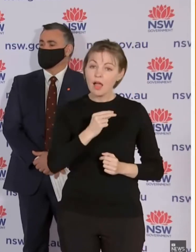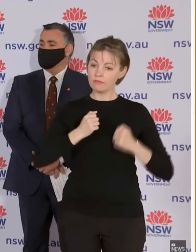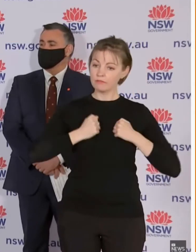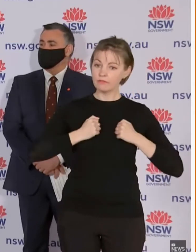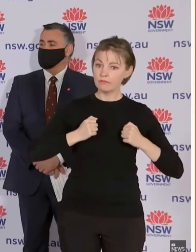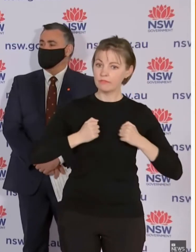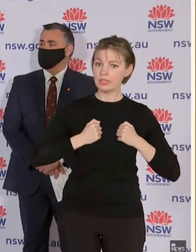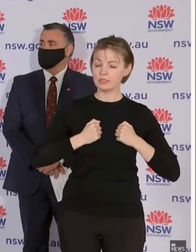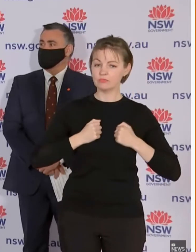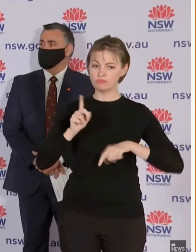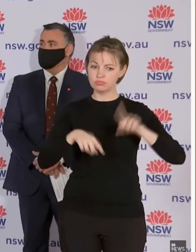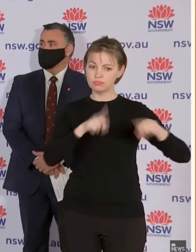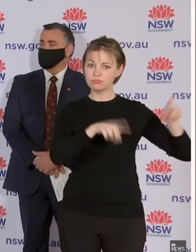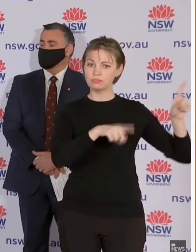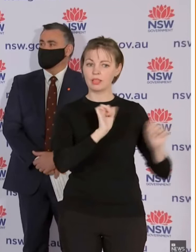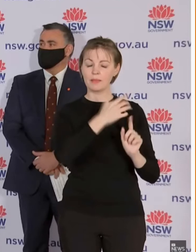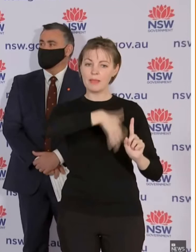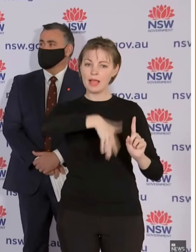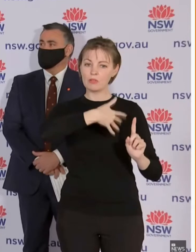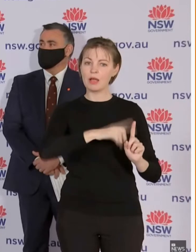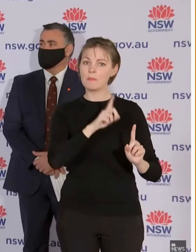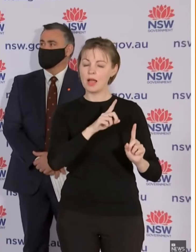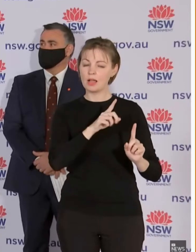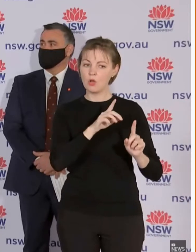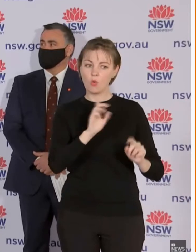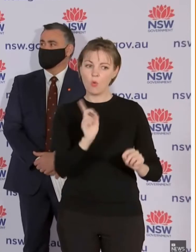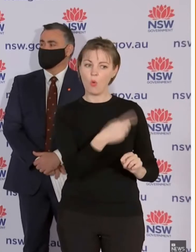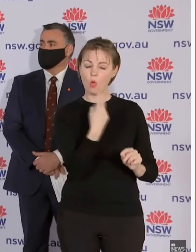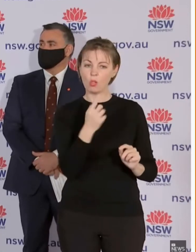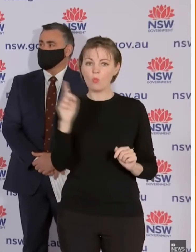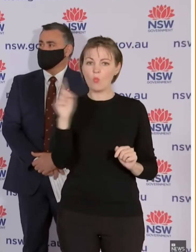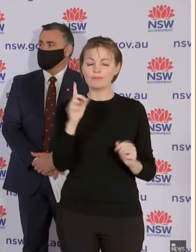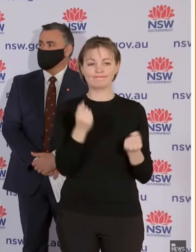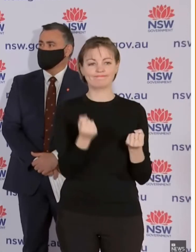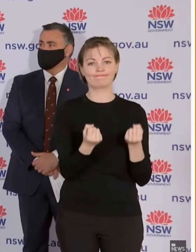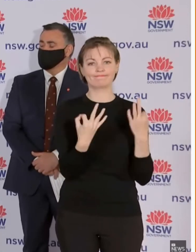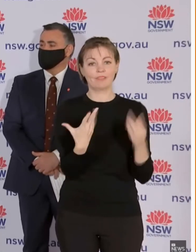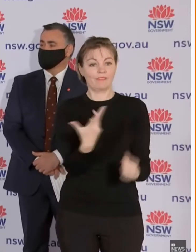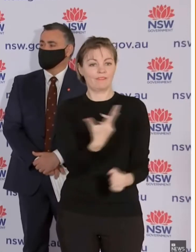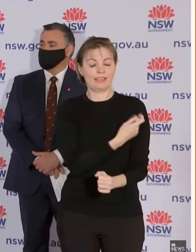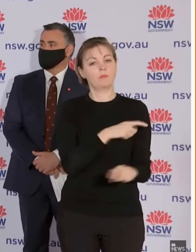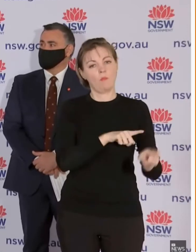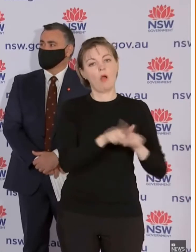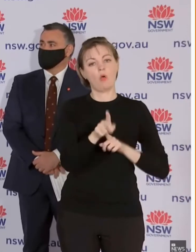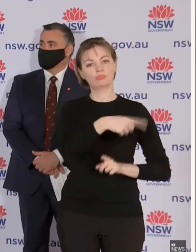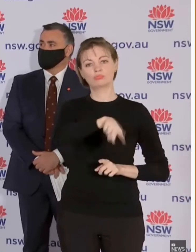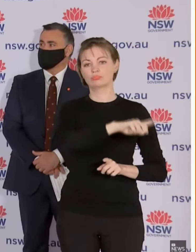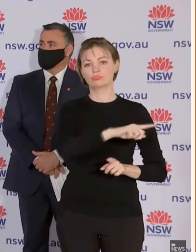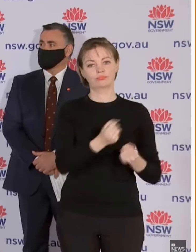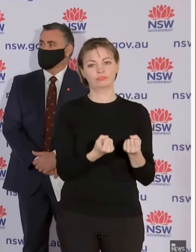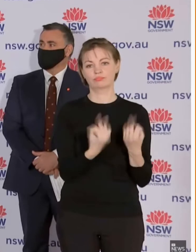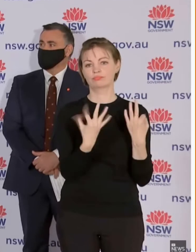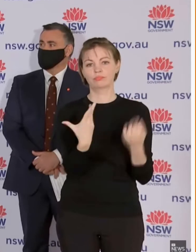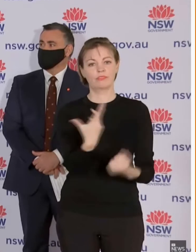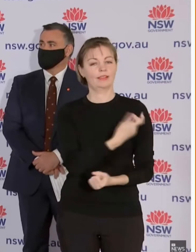of backgrounds, but the one thing that they have in common is that they are mostly all unvaccinated. We'll be with you right